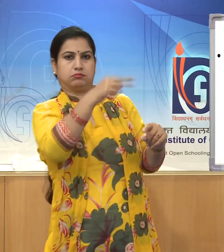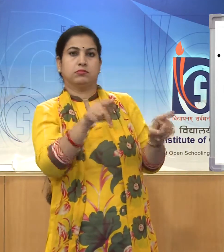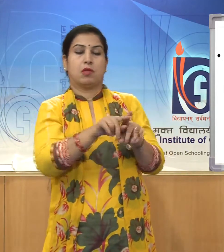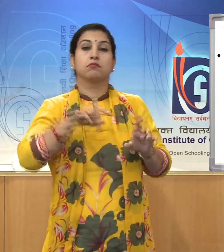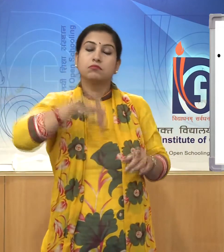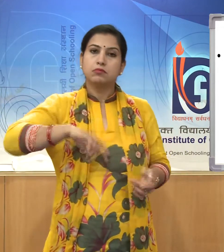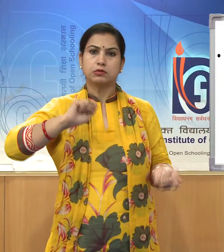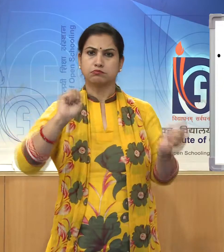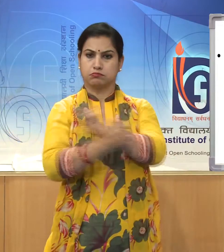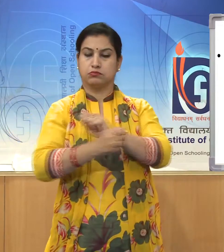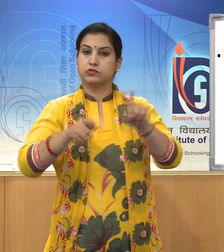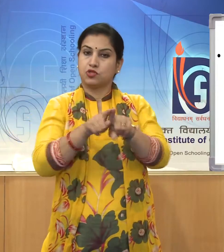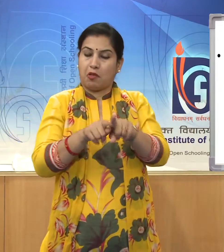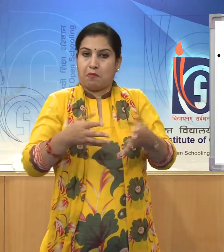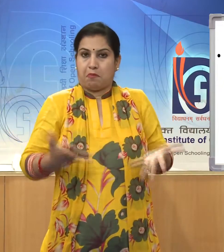revolutionary movement